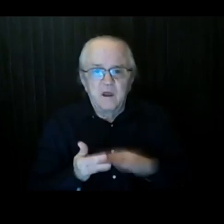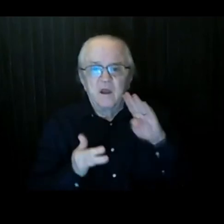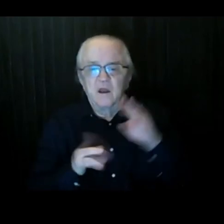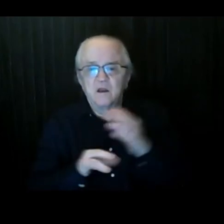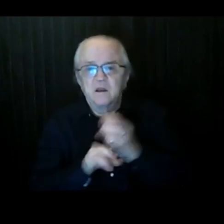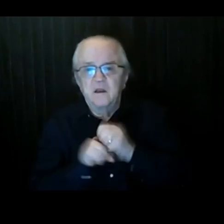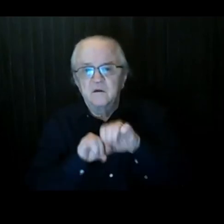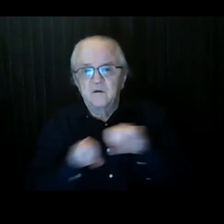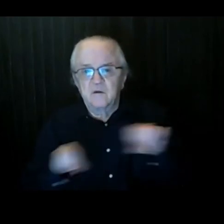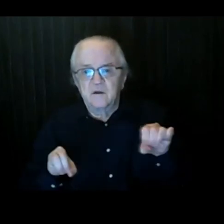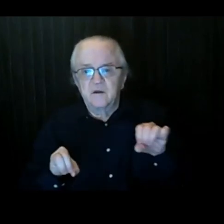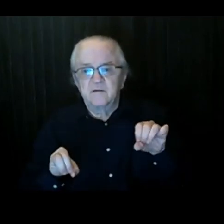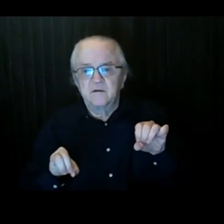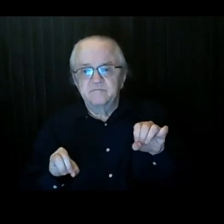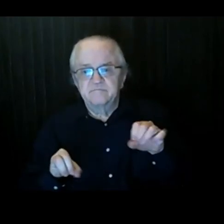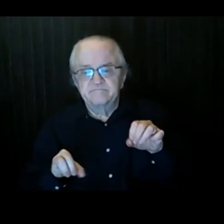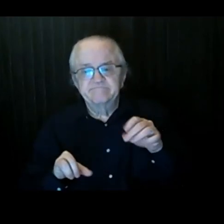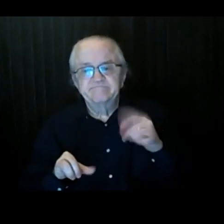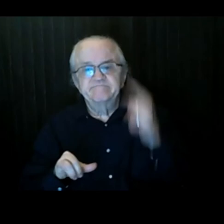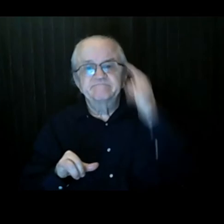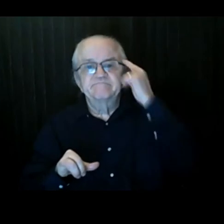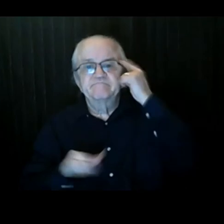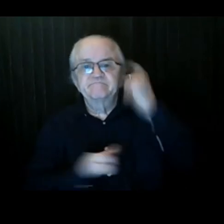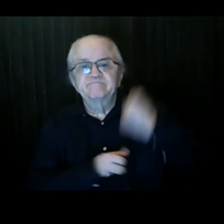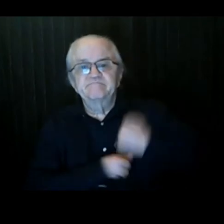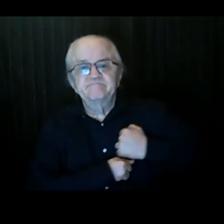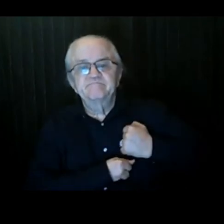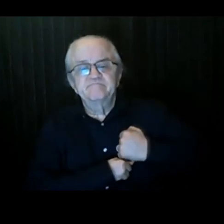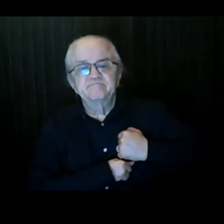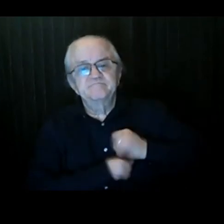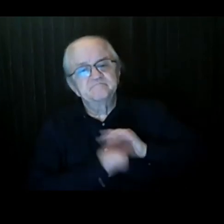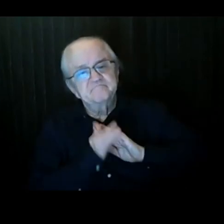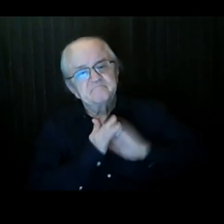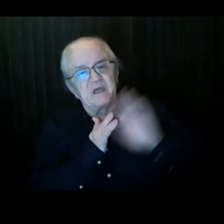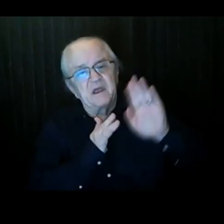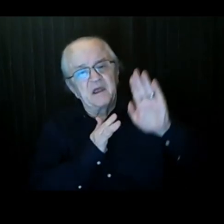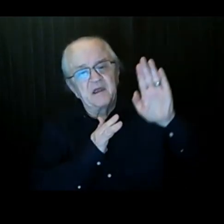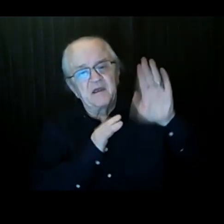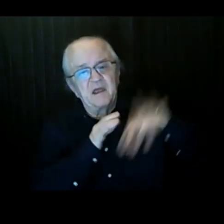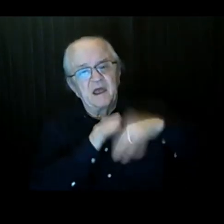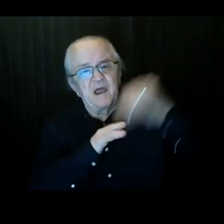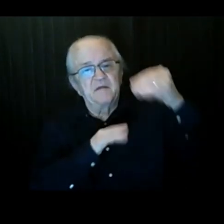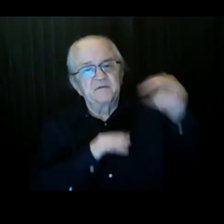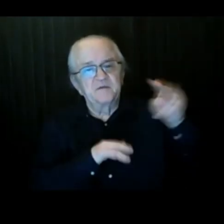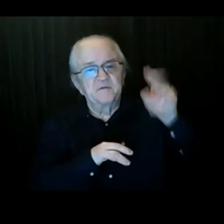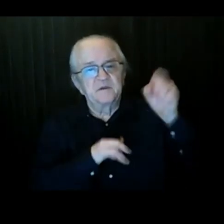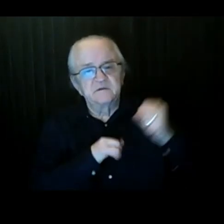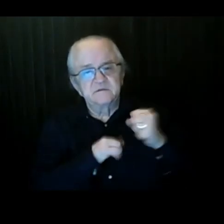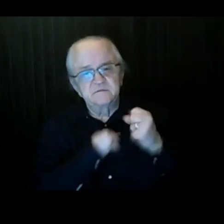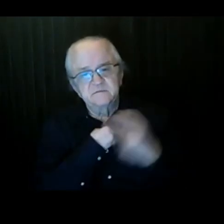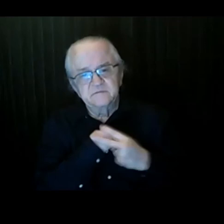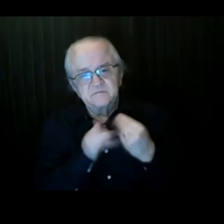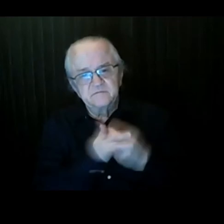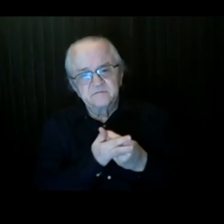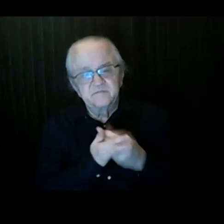I found the Army. I went overseas. I saved all my money. And I didn't drink.